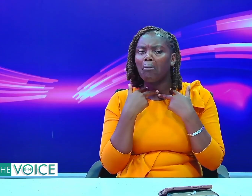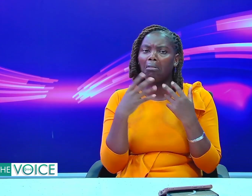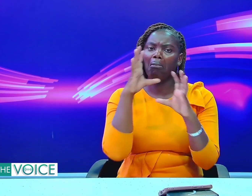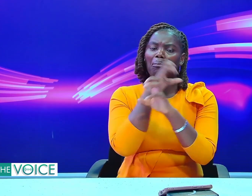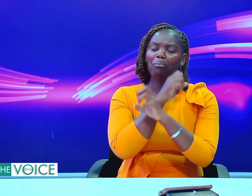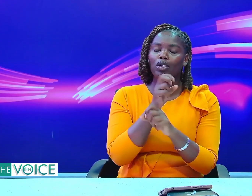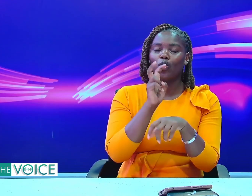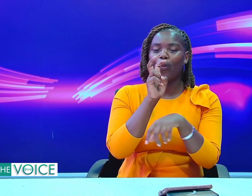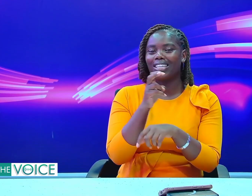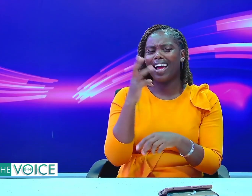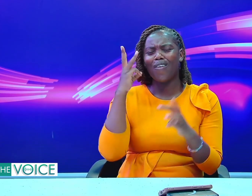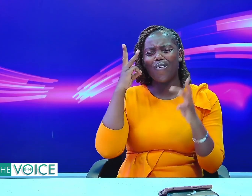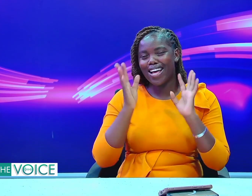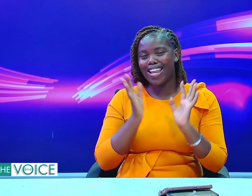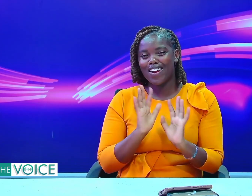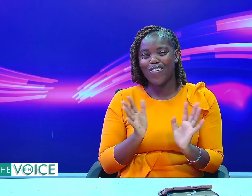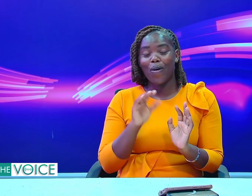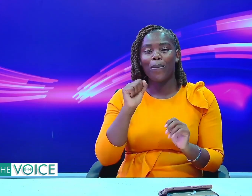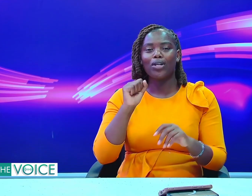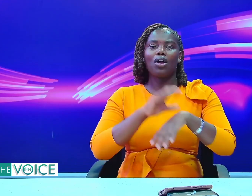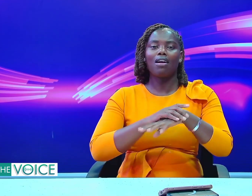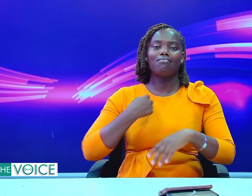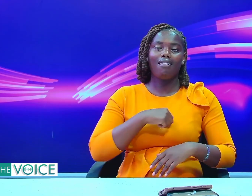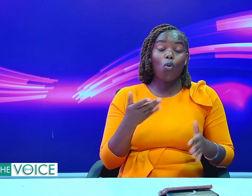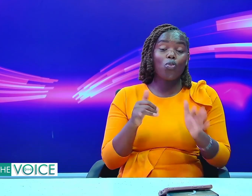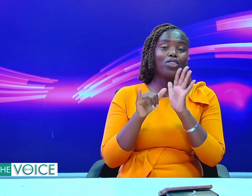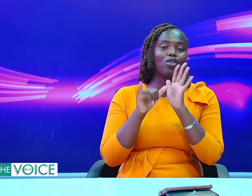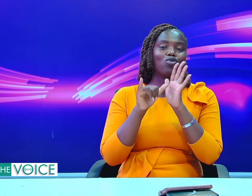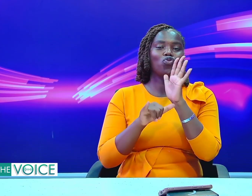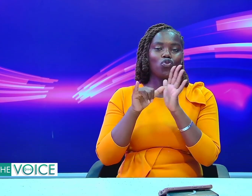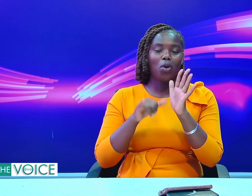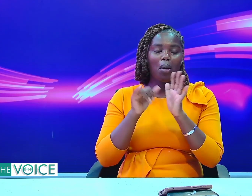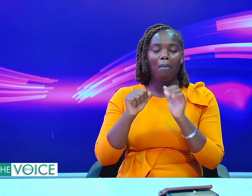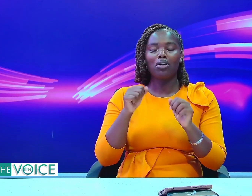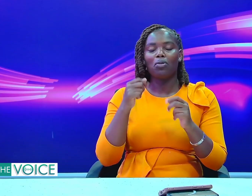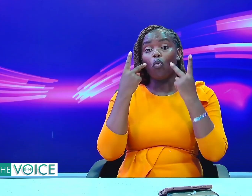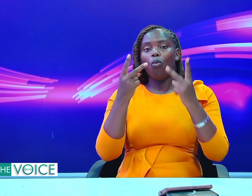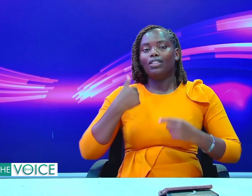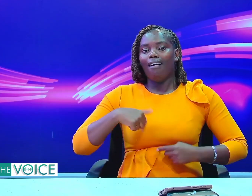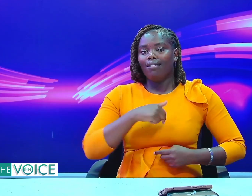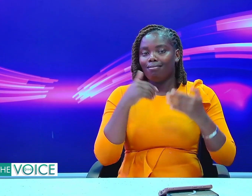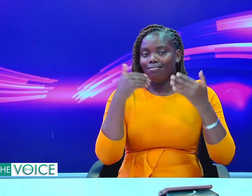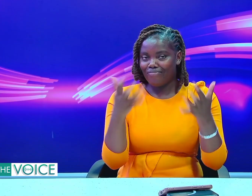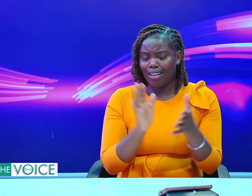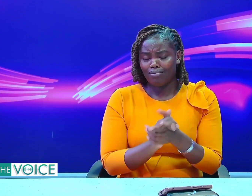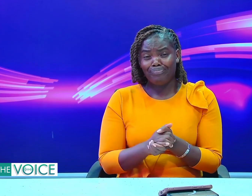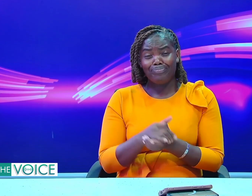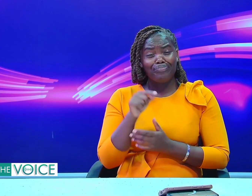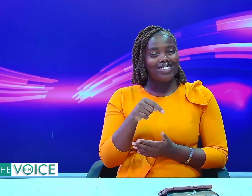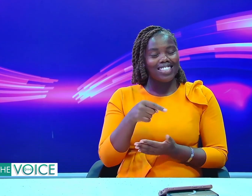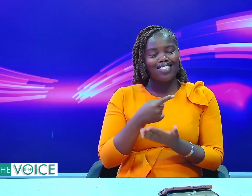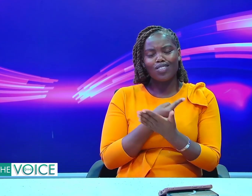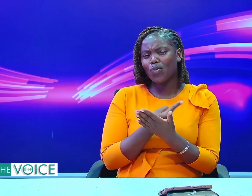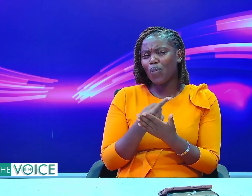is also aired on YouTube. That is in case you miss the Friday and Sunday show. Don't worry, we got you covered. On